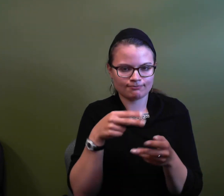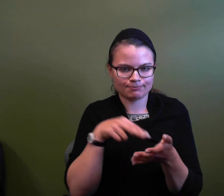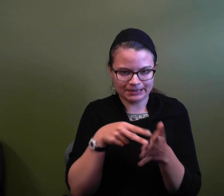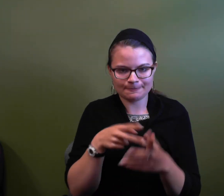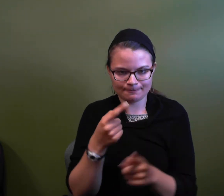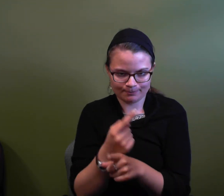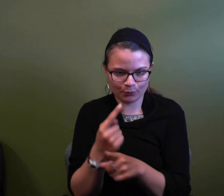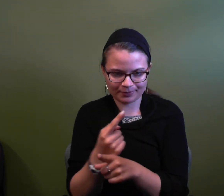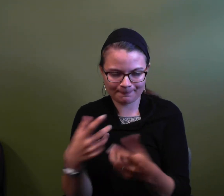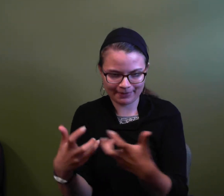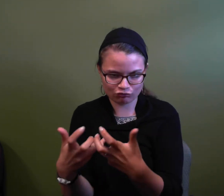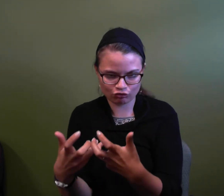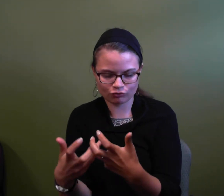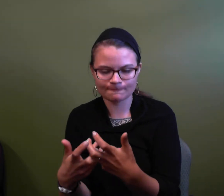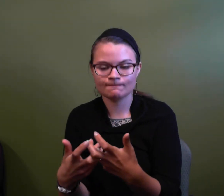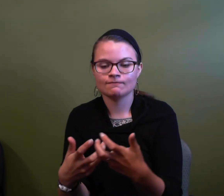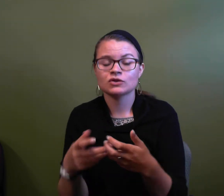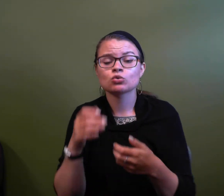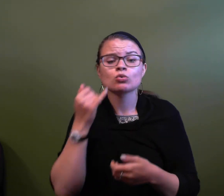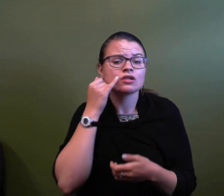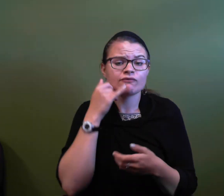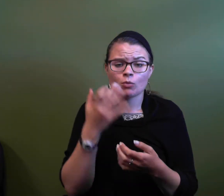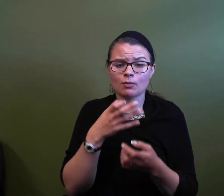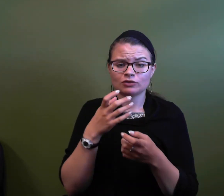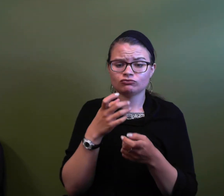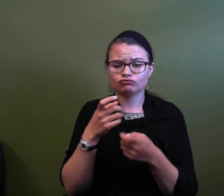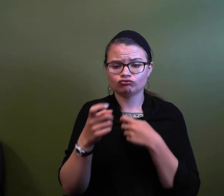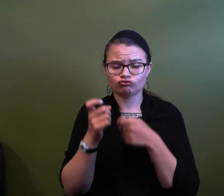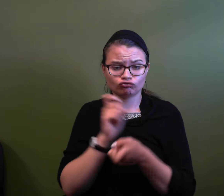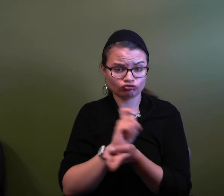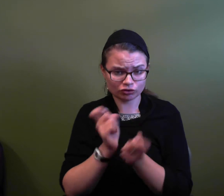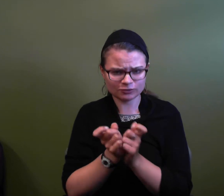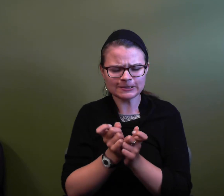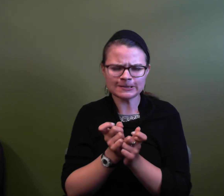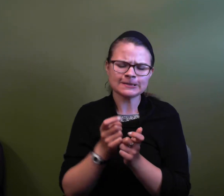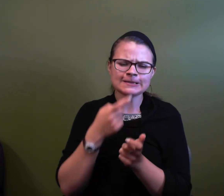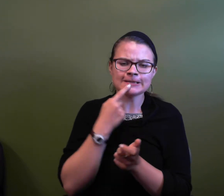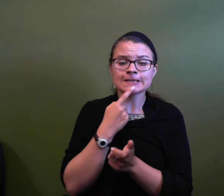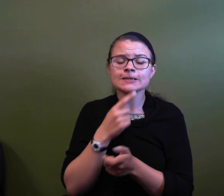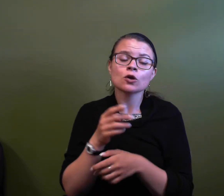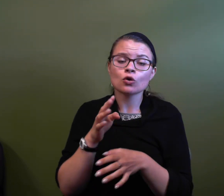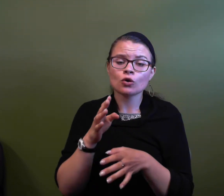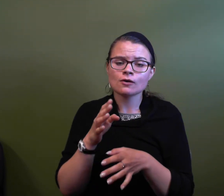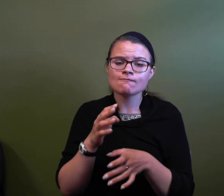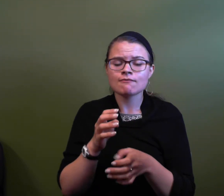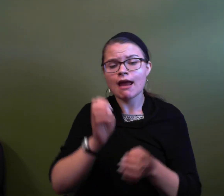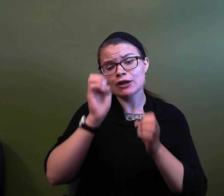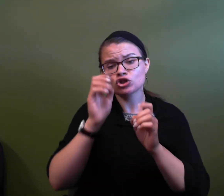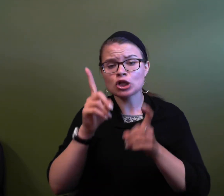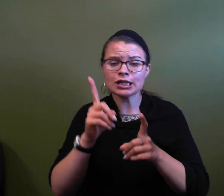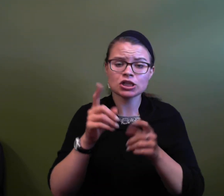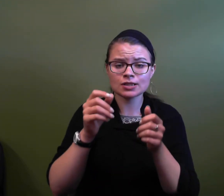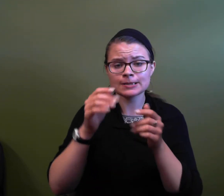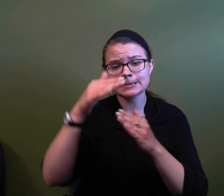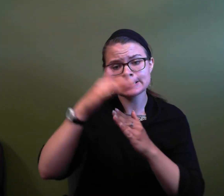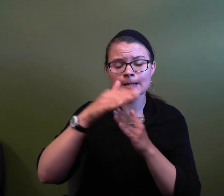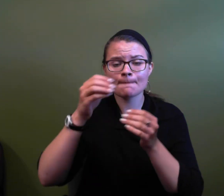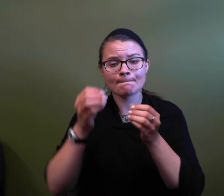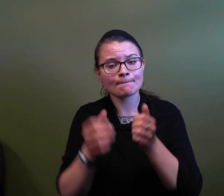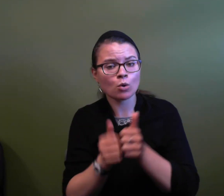instead of saying education is the single most important factor in the development of a country, our paraphrase, our first step in